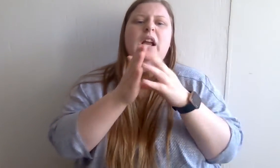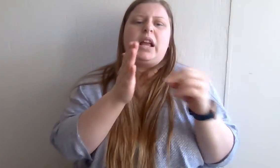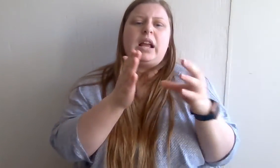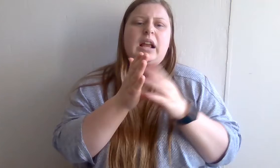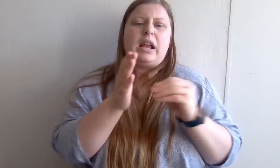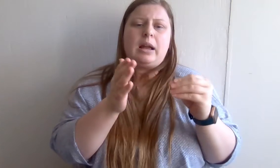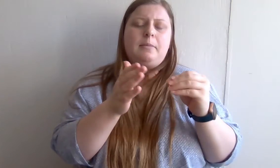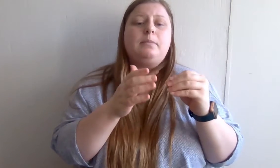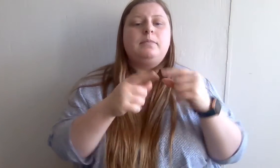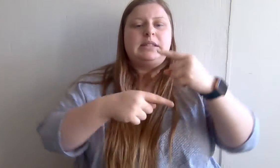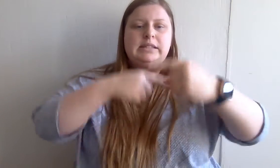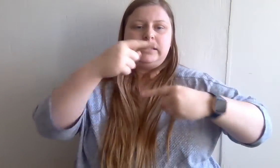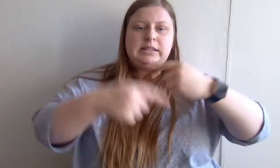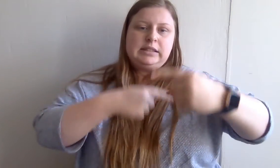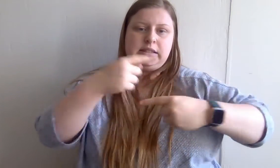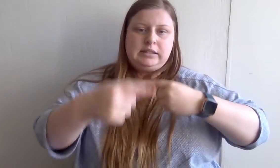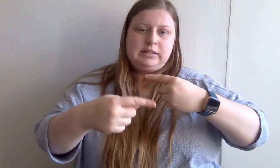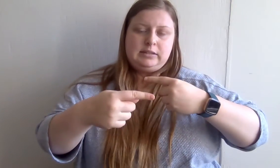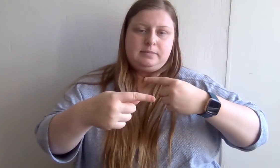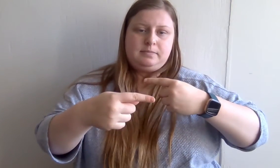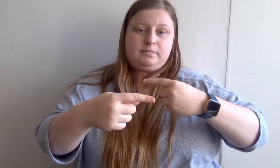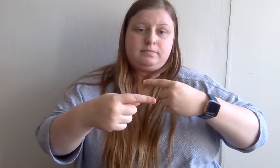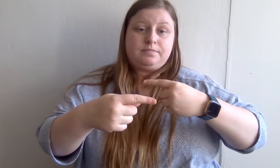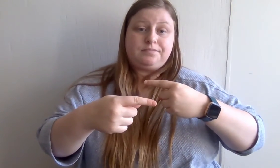mimic movements and mimic signing.